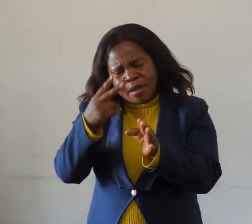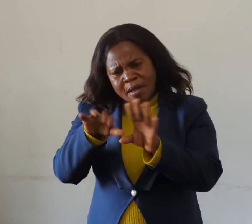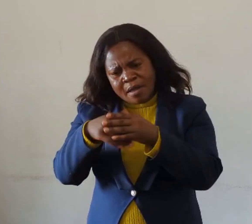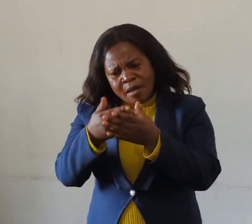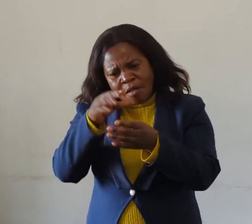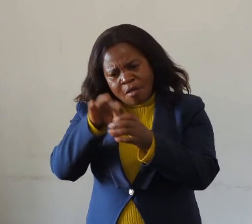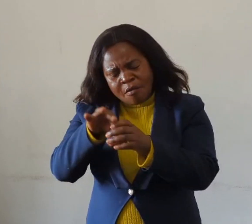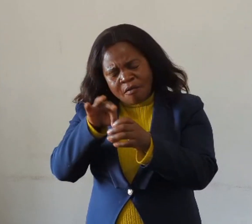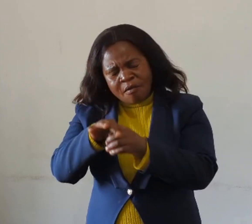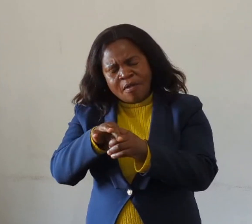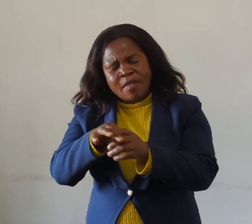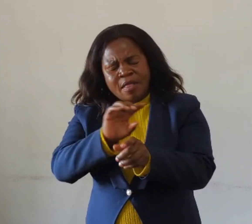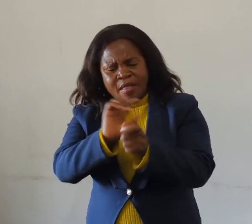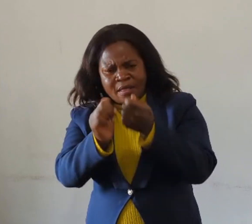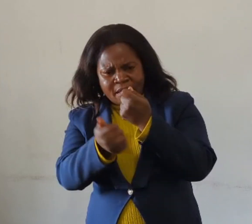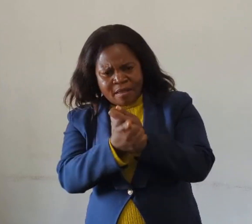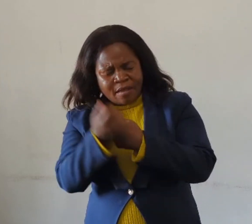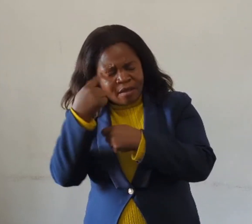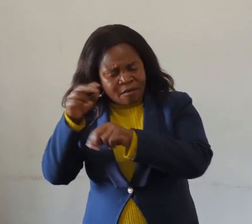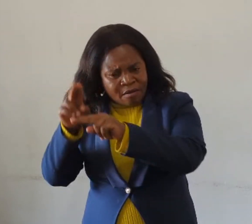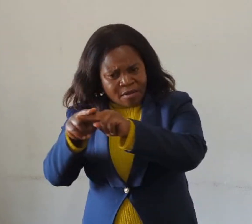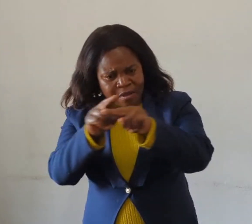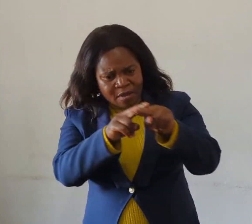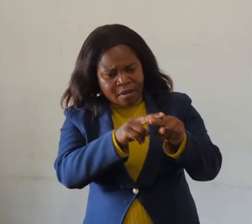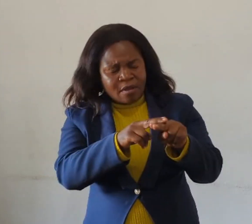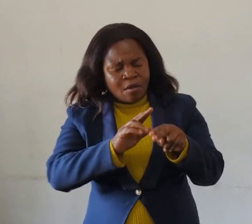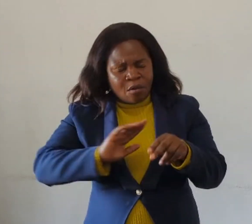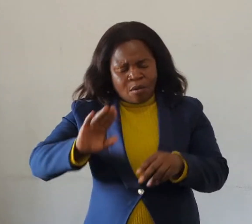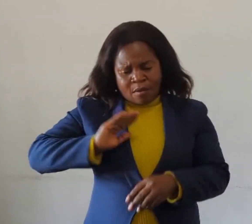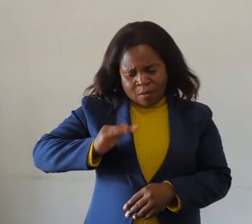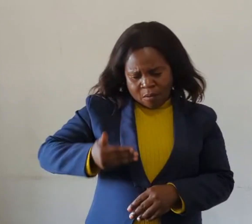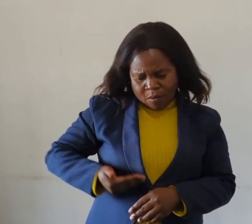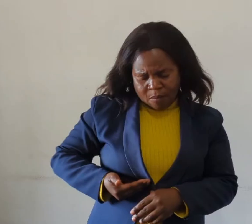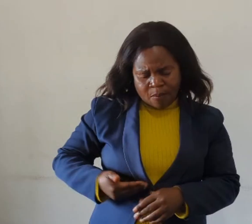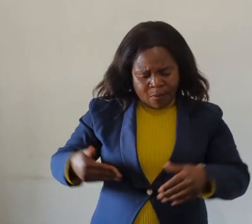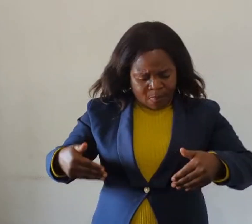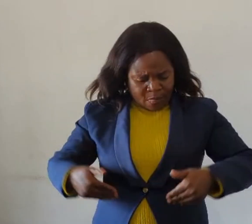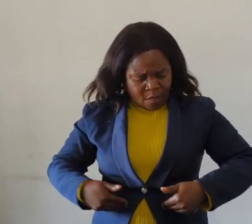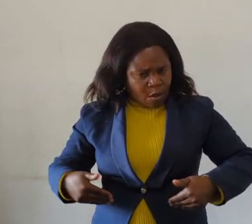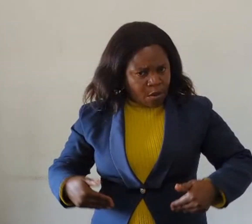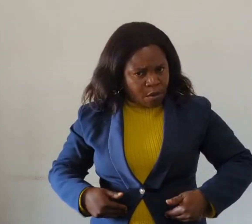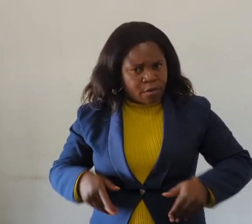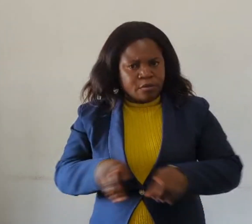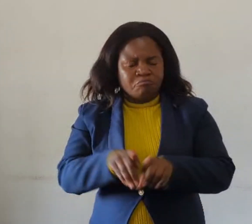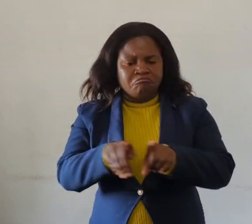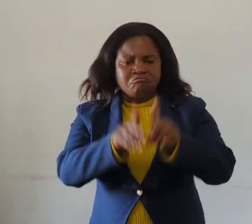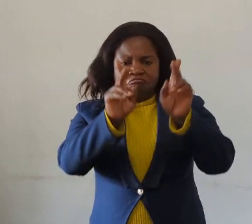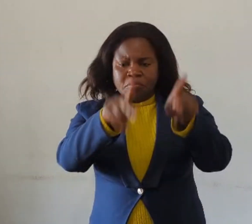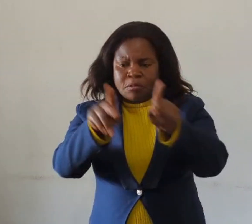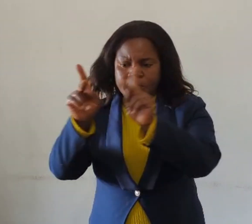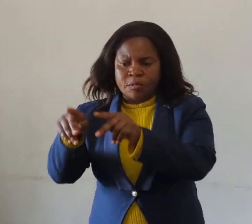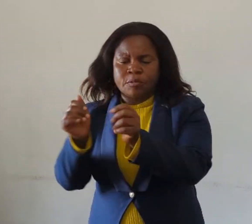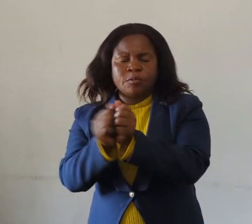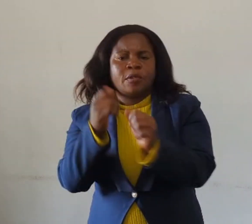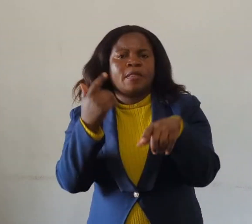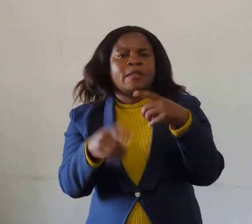turned into seats for women, youths, and persons with disabilities. In